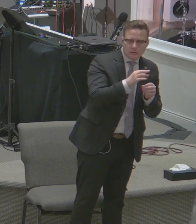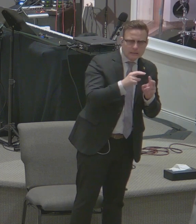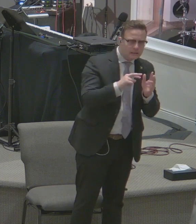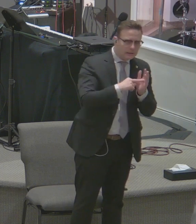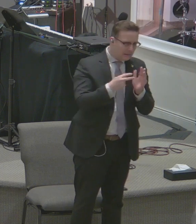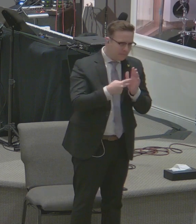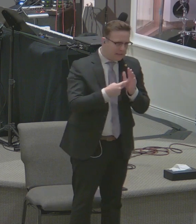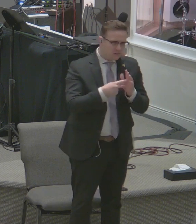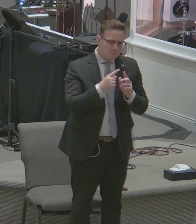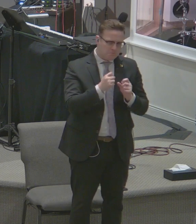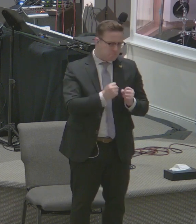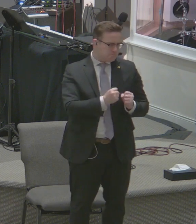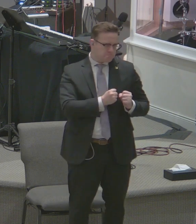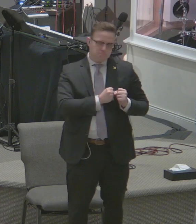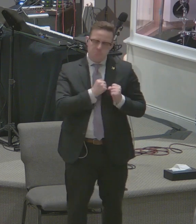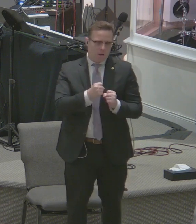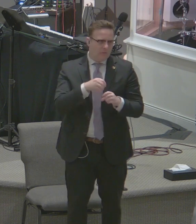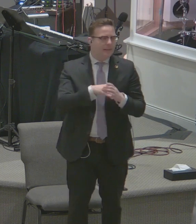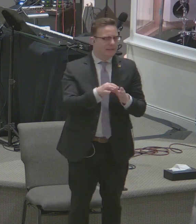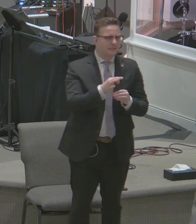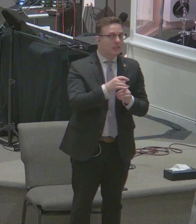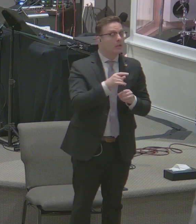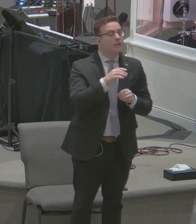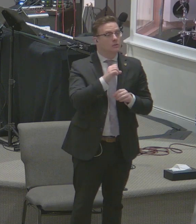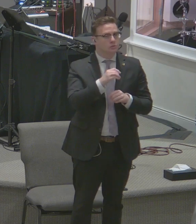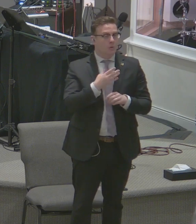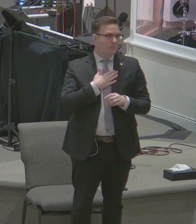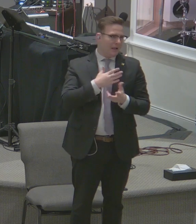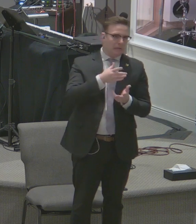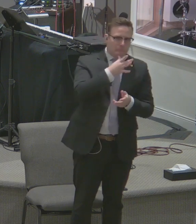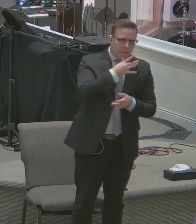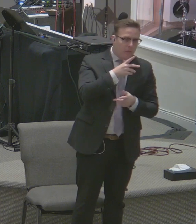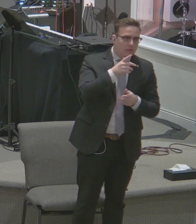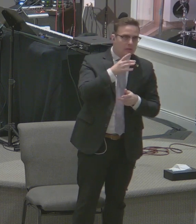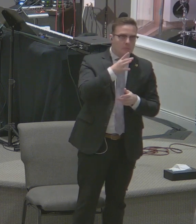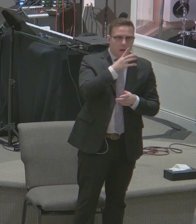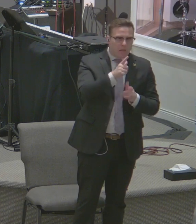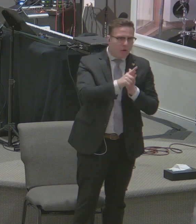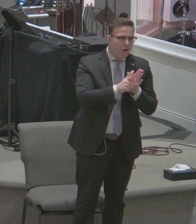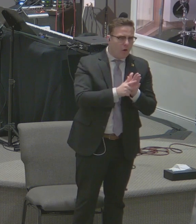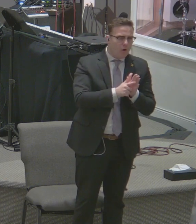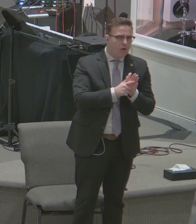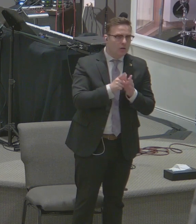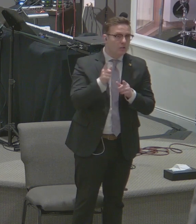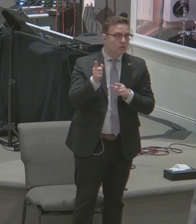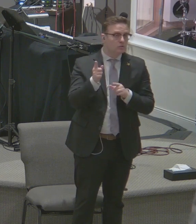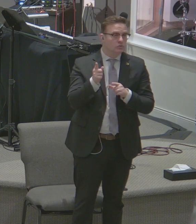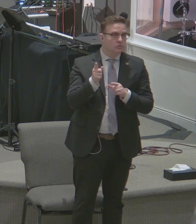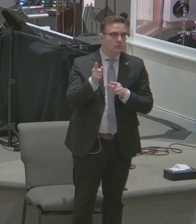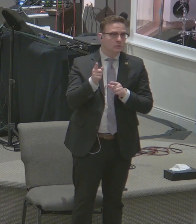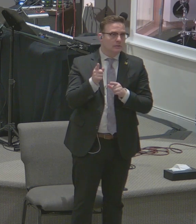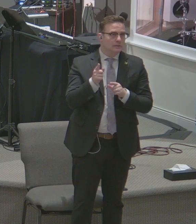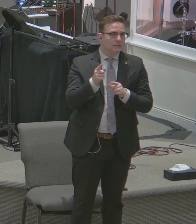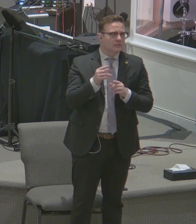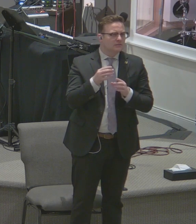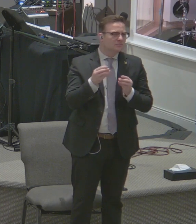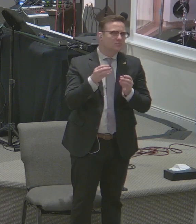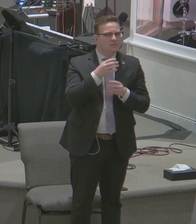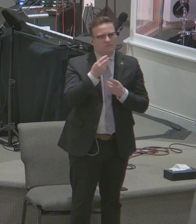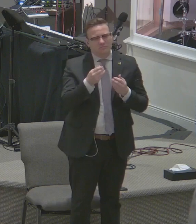But Sister Jantz, by the time many of you met her, she was quite a bit